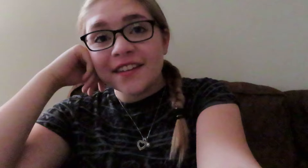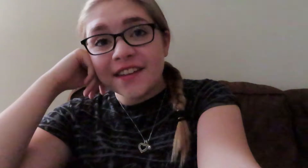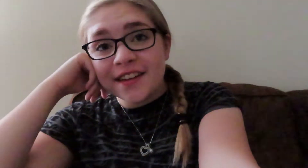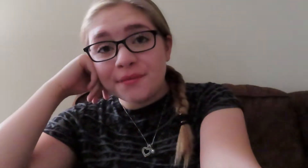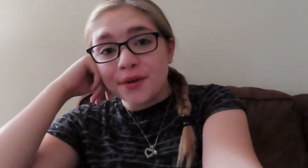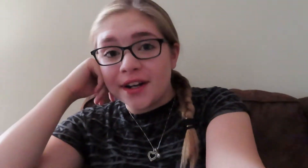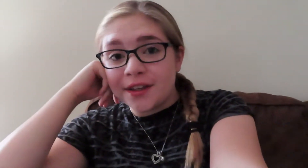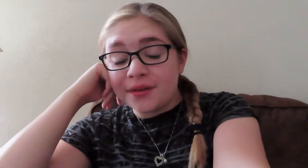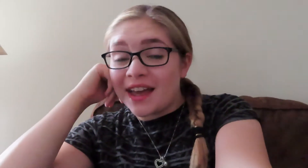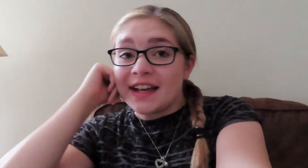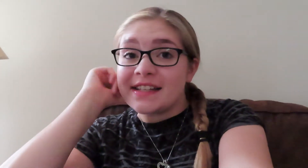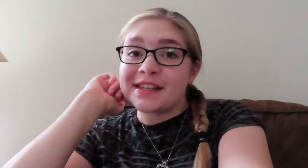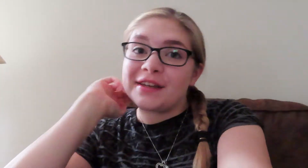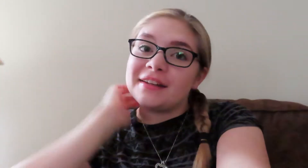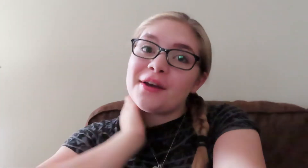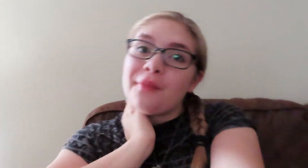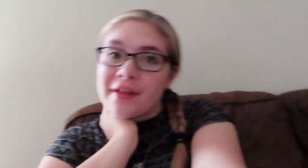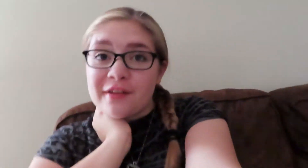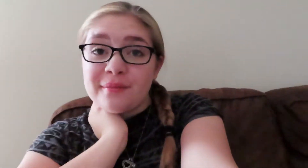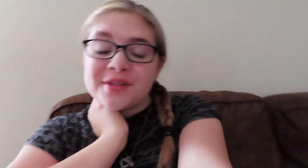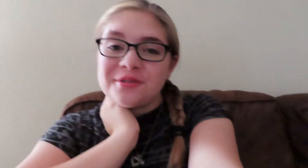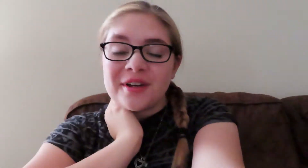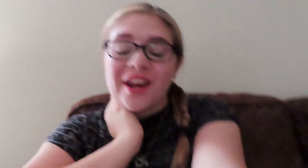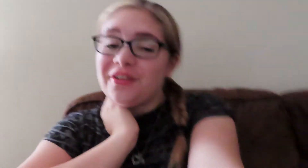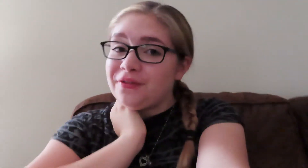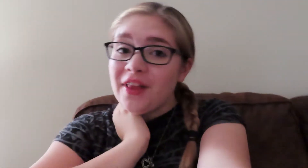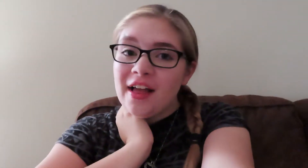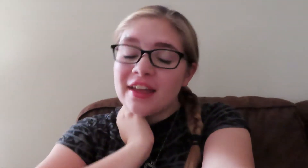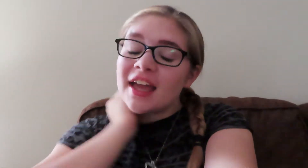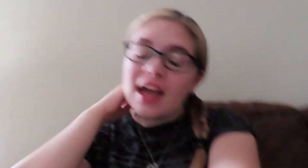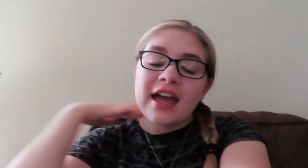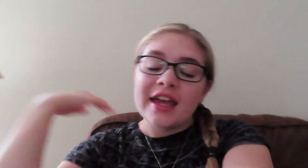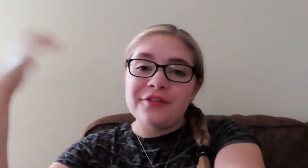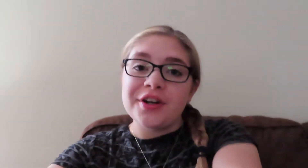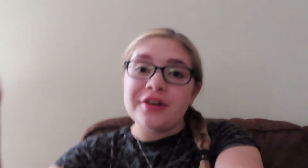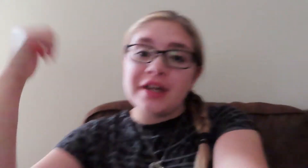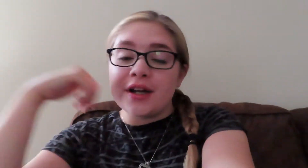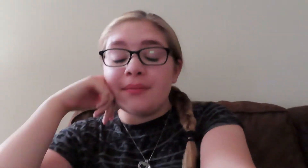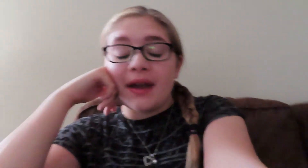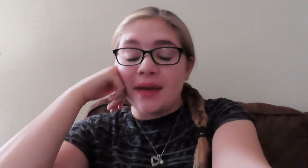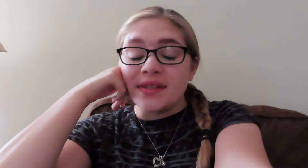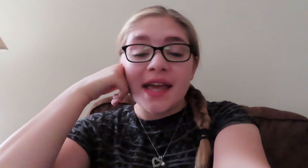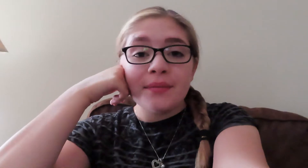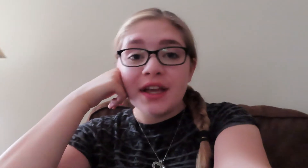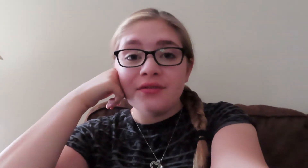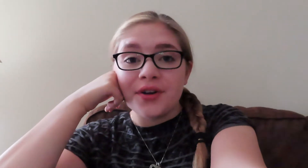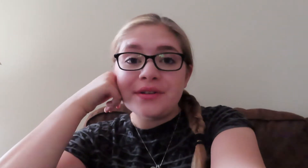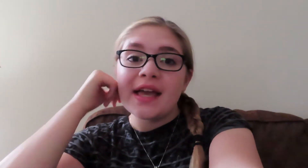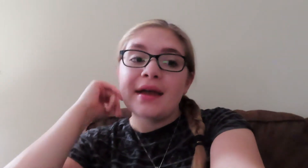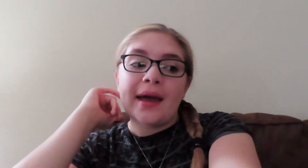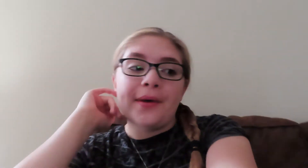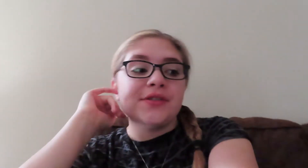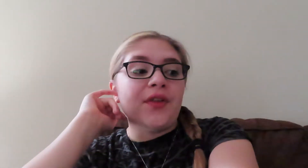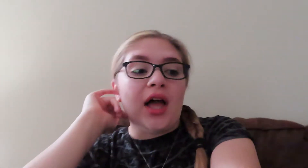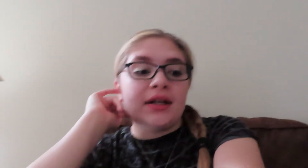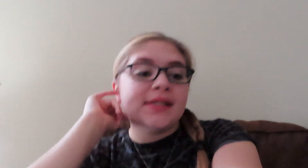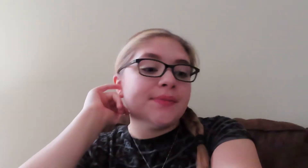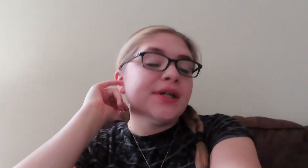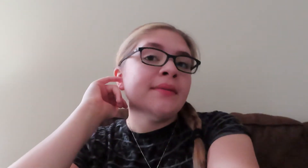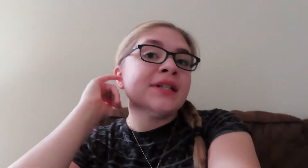good morning you guys and welcome to another vlog if you're new here my name is emeline rose i post vlogs pretty much